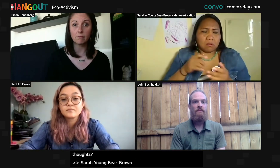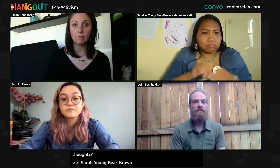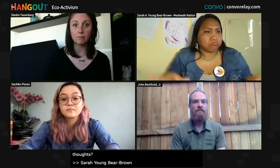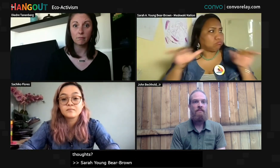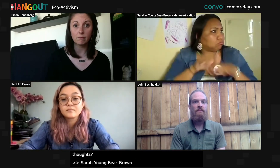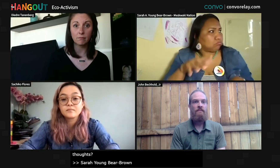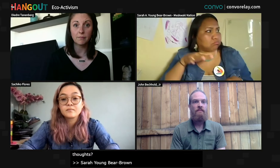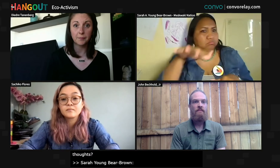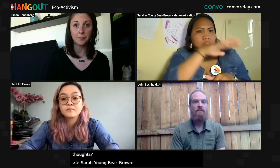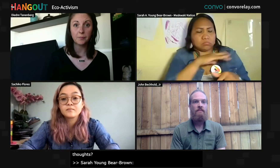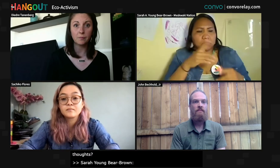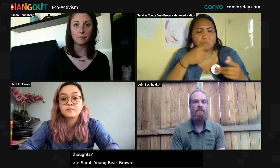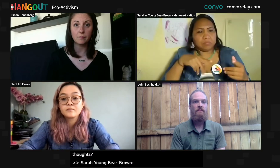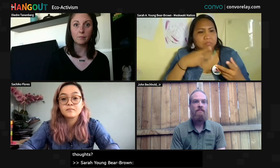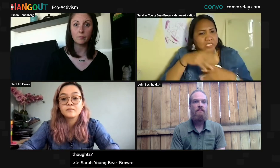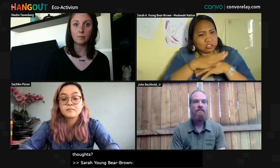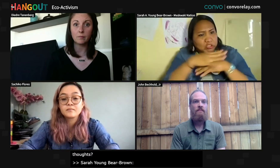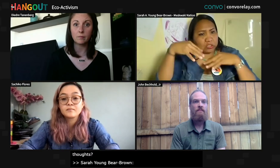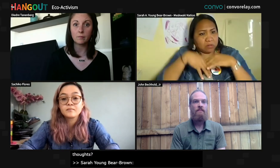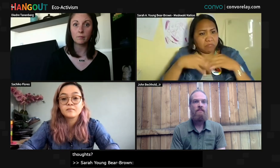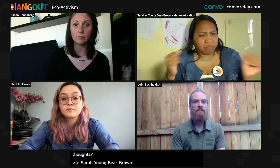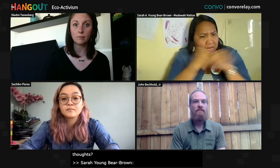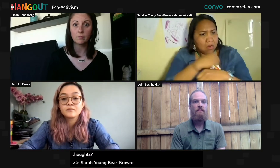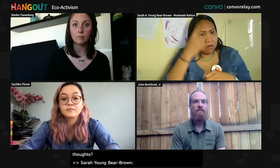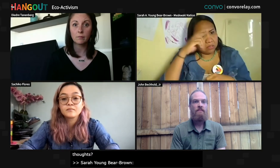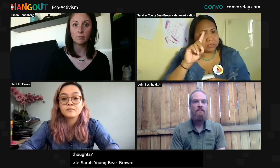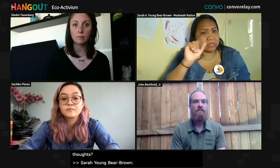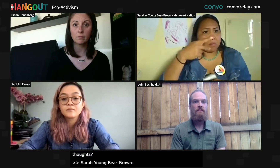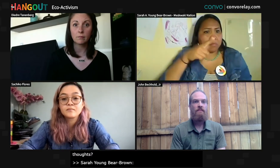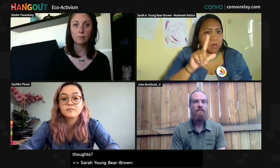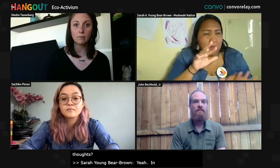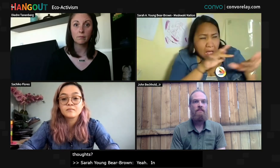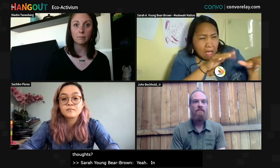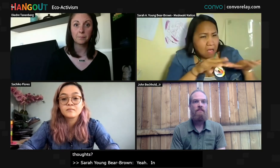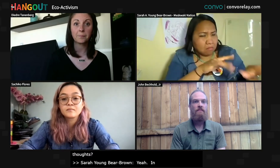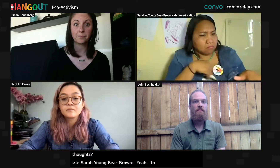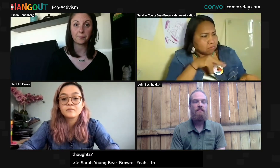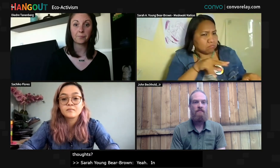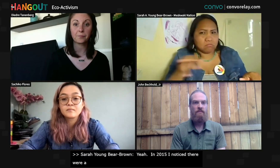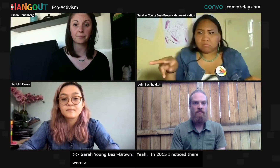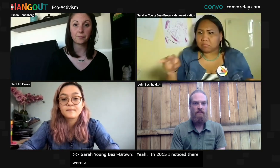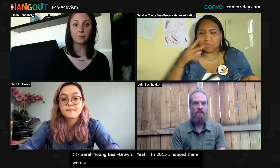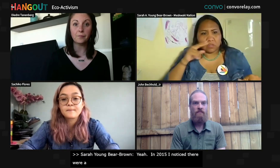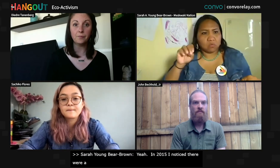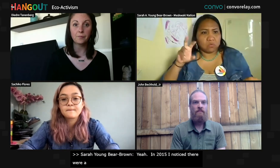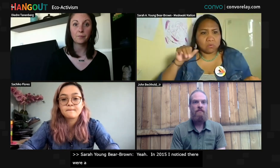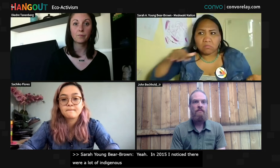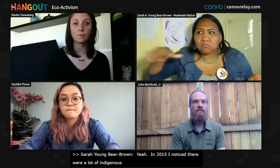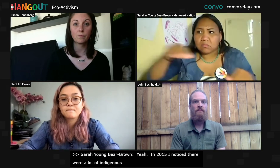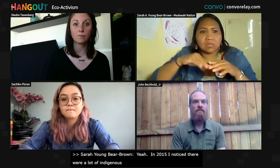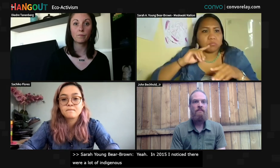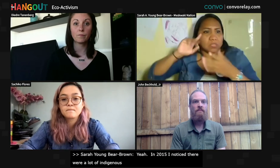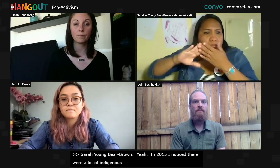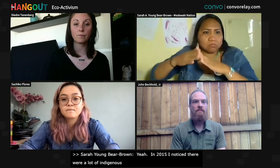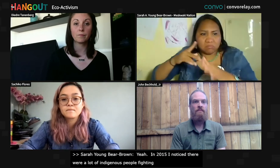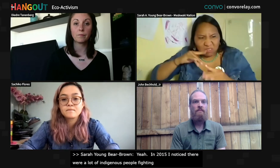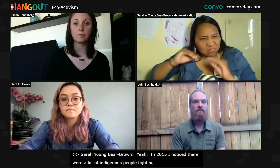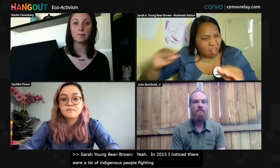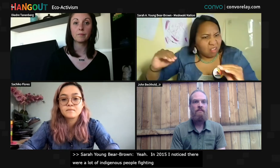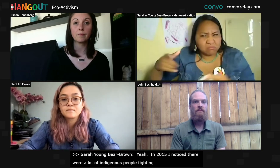Yeah, in 2015, I noticed that there were a lot of Indigenous people fighting for DAPL. And I noticed that, and I saw in the